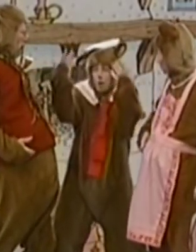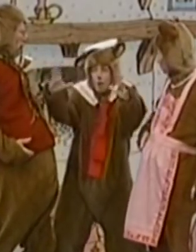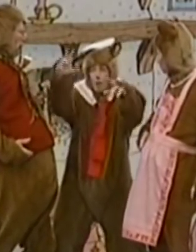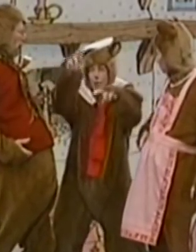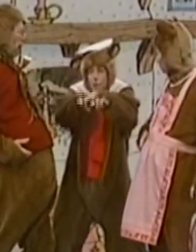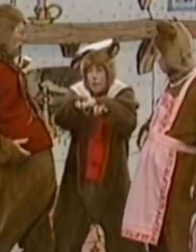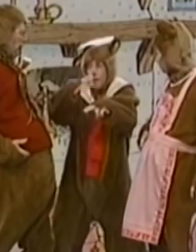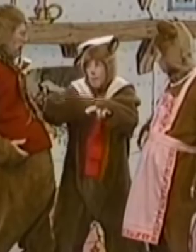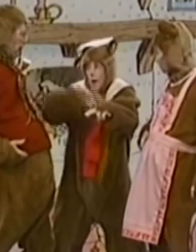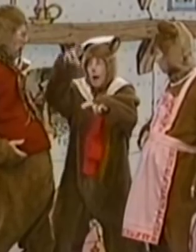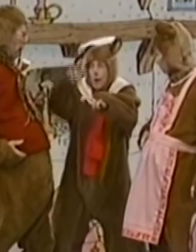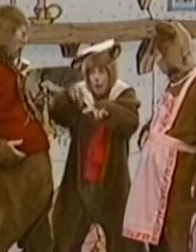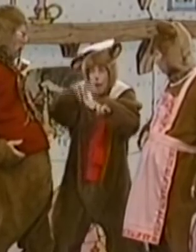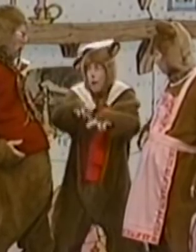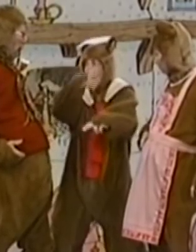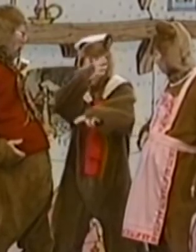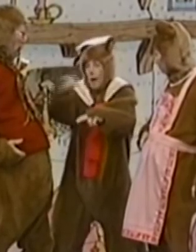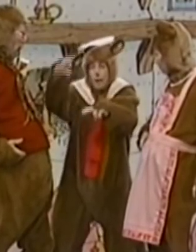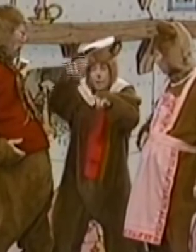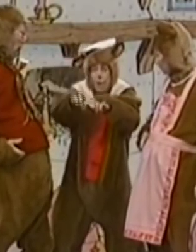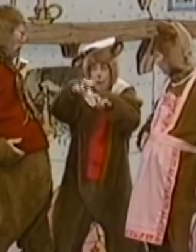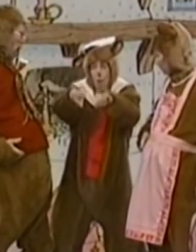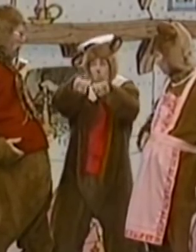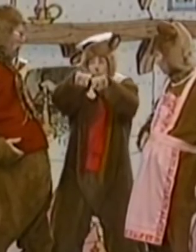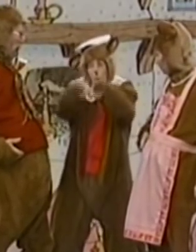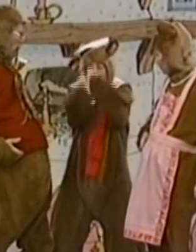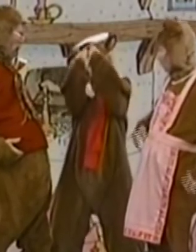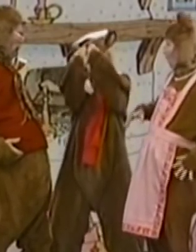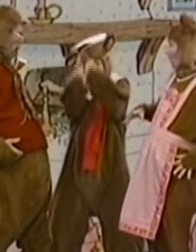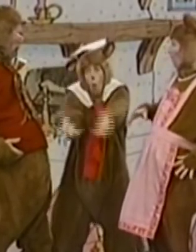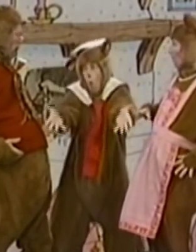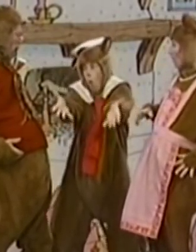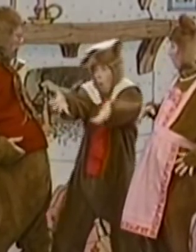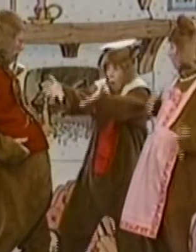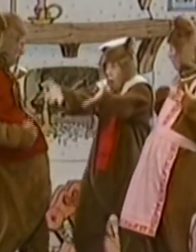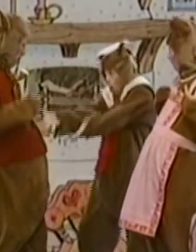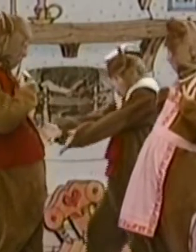Somebody has been sitting in my chair, and my chair is broken all to pieces.